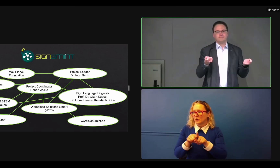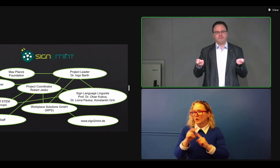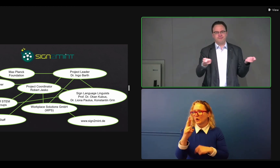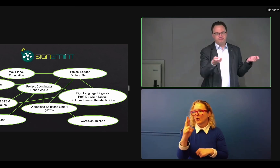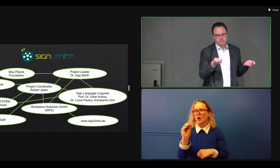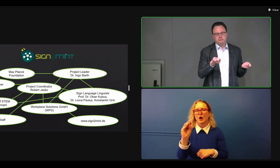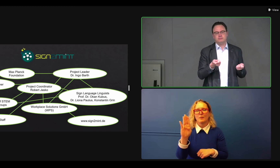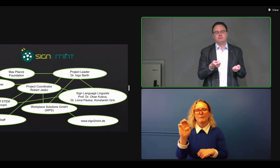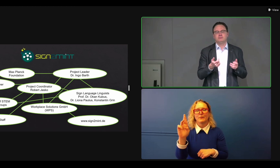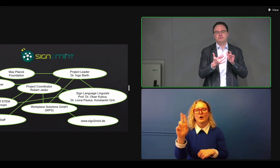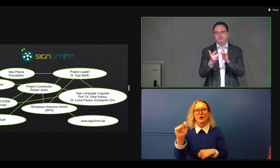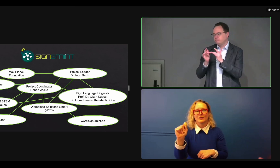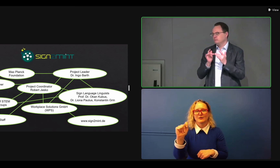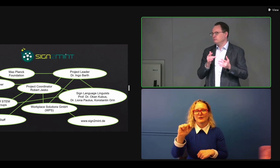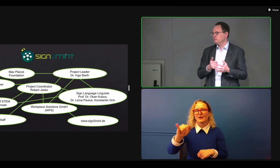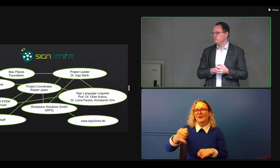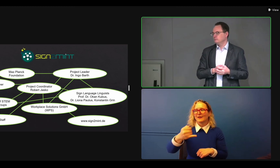You can see his name here.